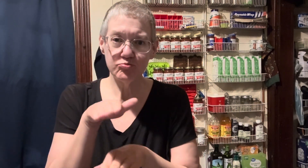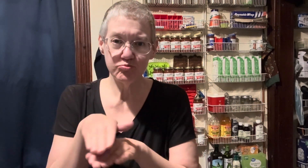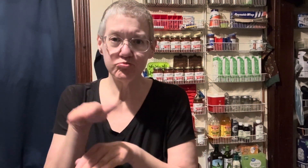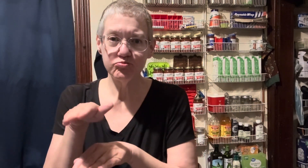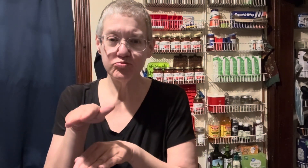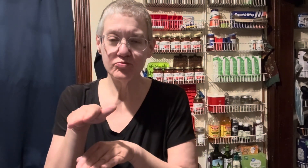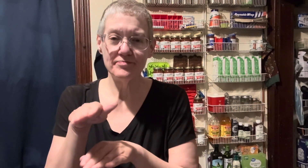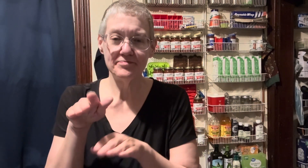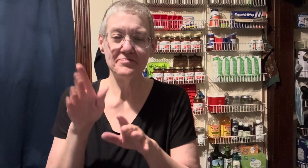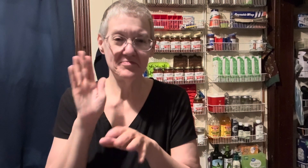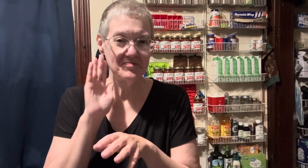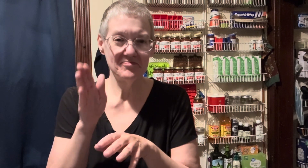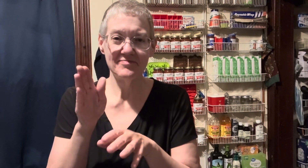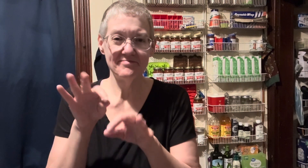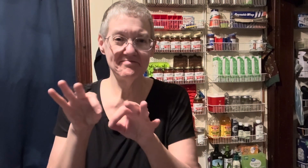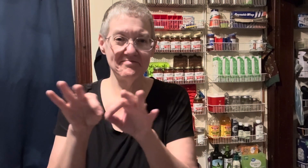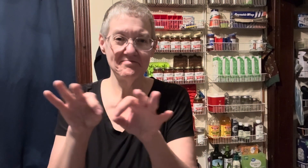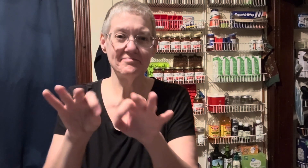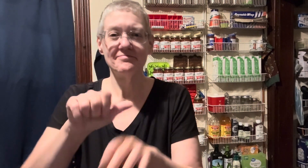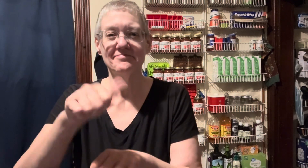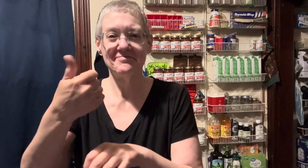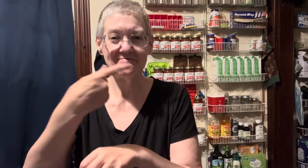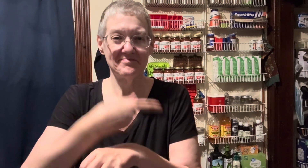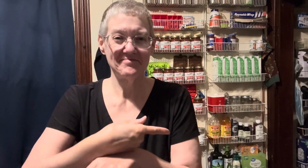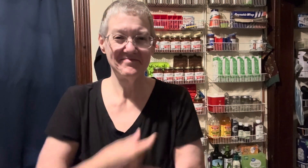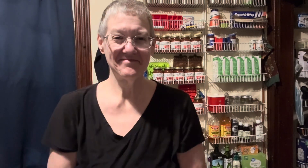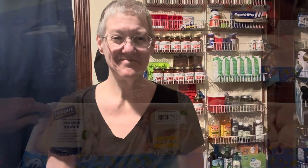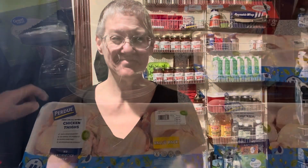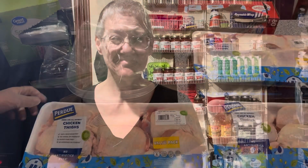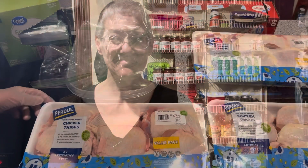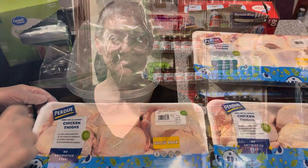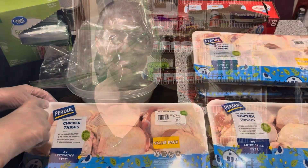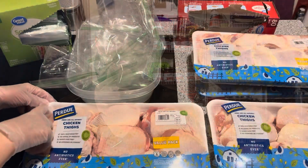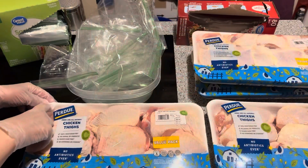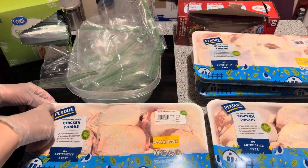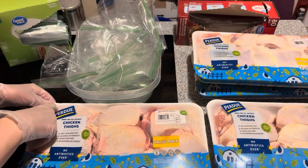got more in the freezer to work on portioning another day.